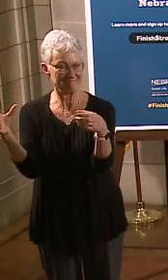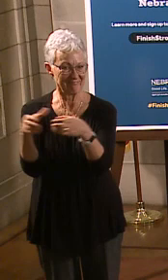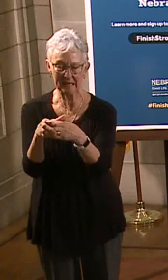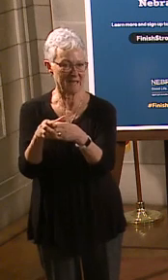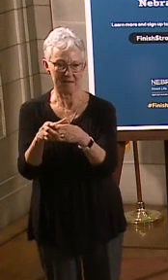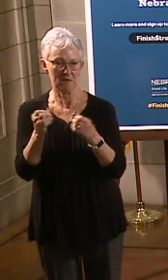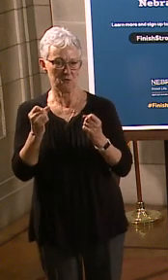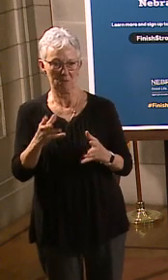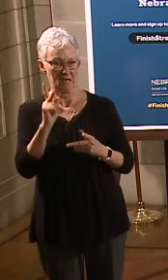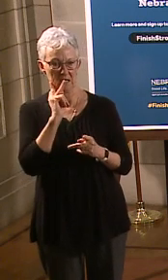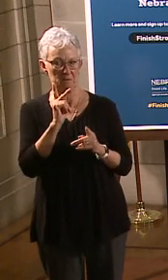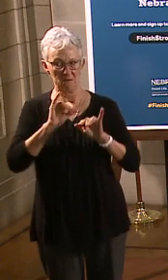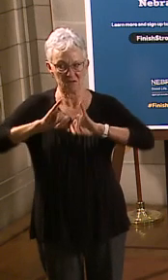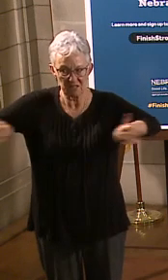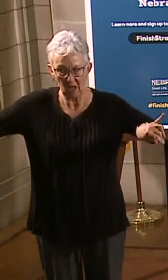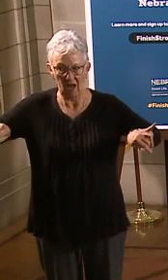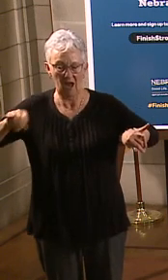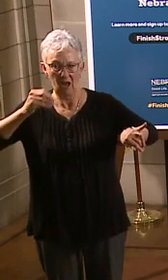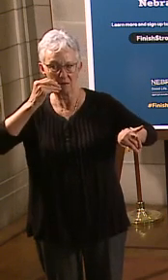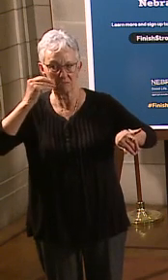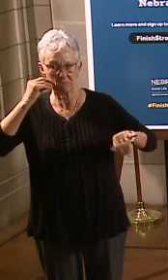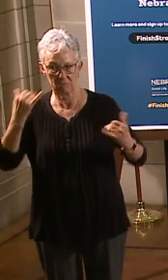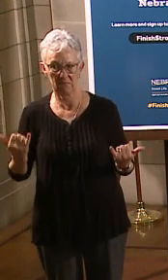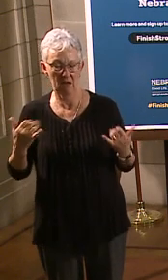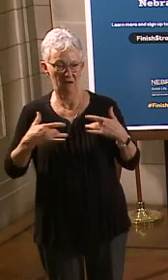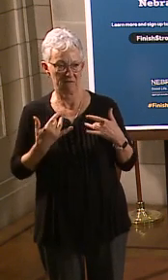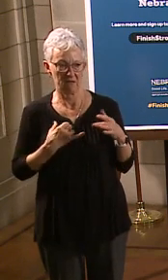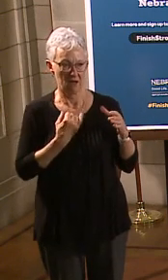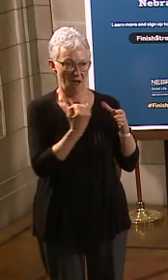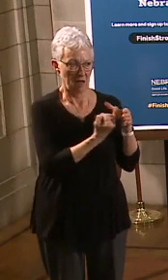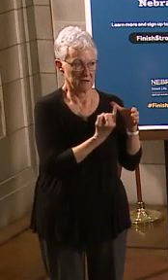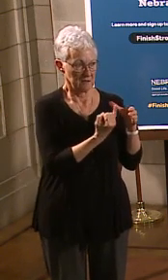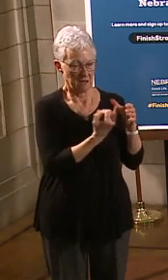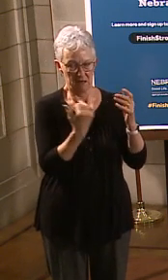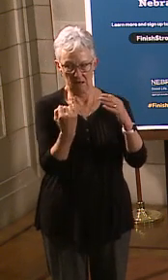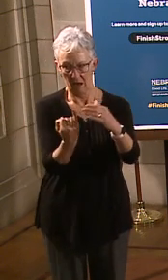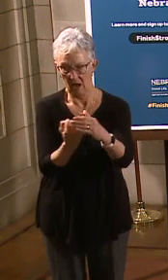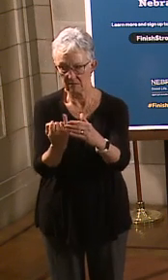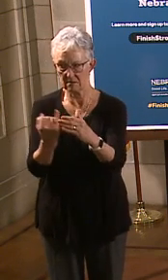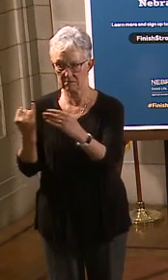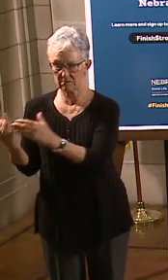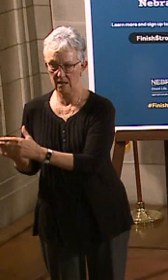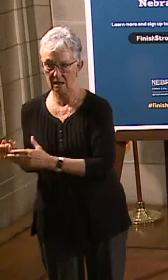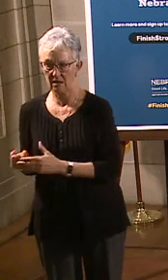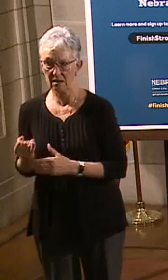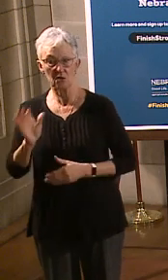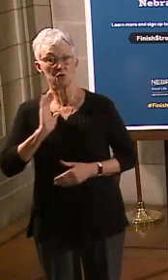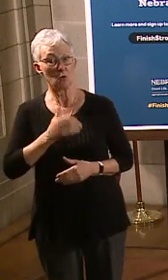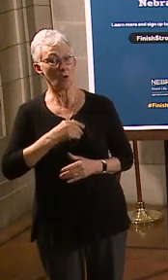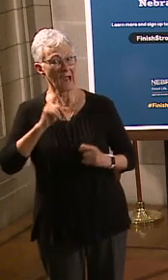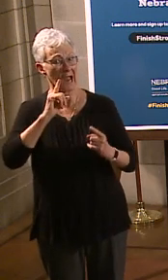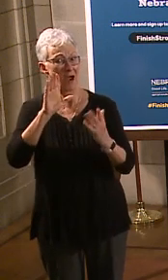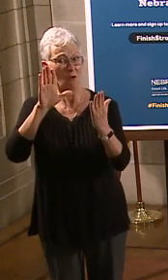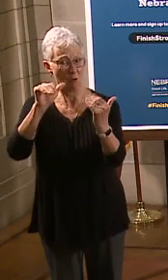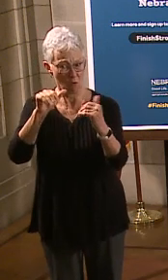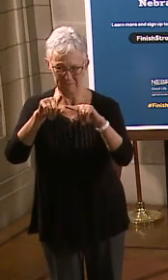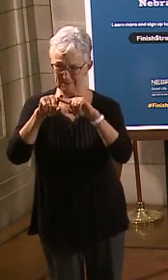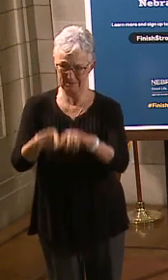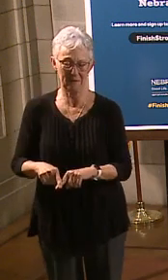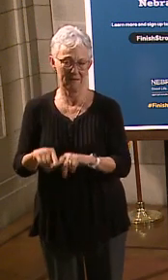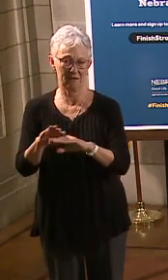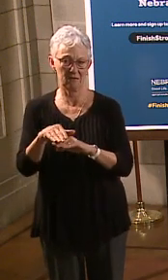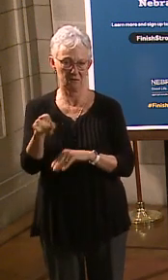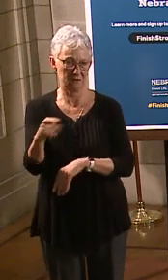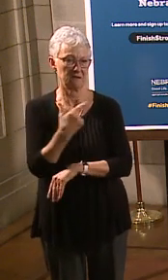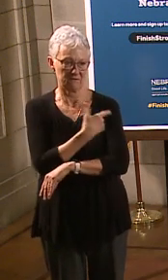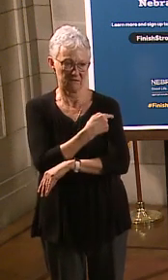felt isolated. So thankful there's a light at the end of the tunnel, which is the vaccines, right? And since the vaccine has become available, DHHS